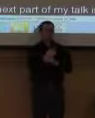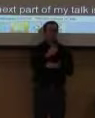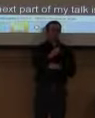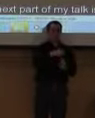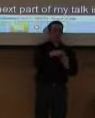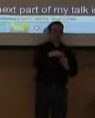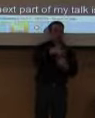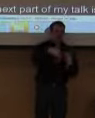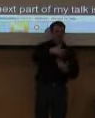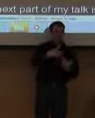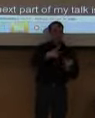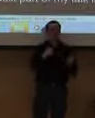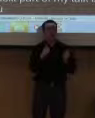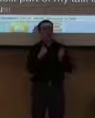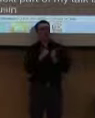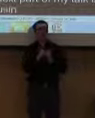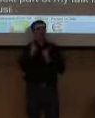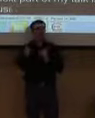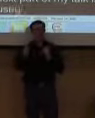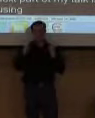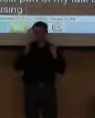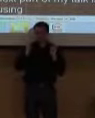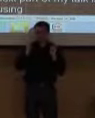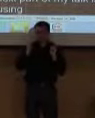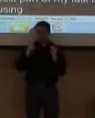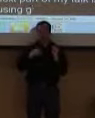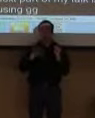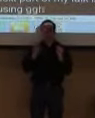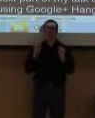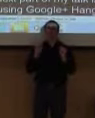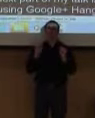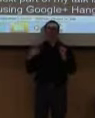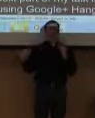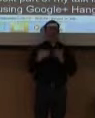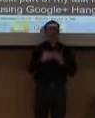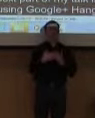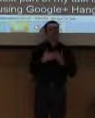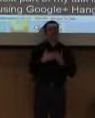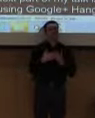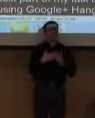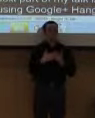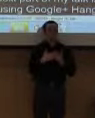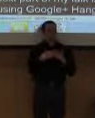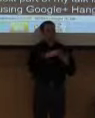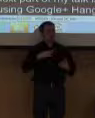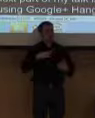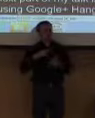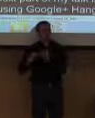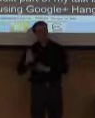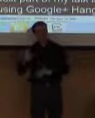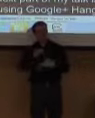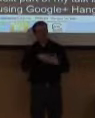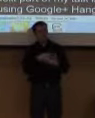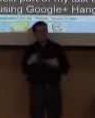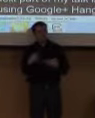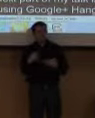Plus Hangouts with distance tutoring I found to be more accommodating for faculty and student schedules in